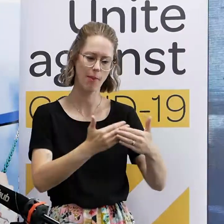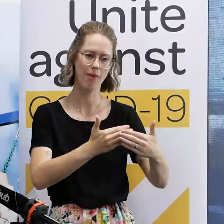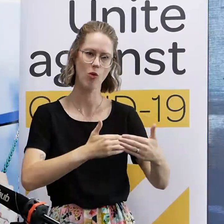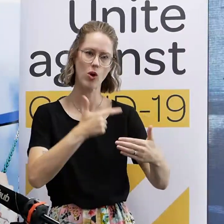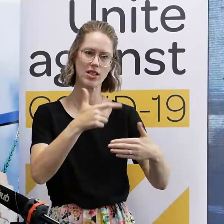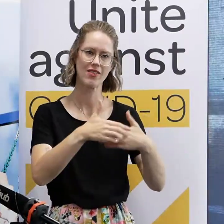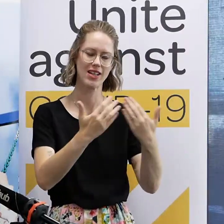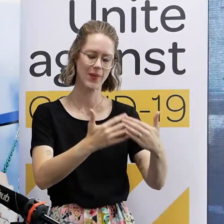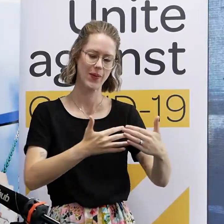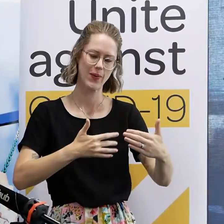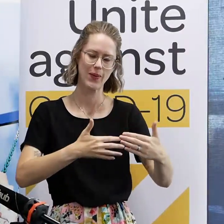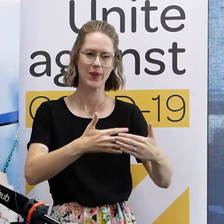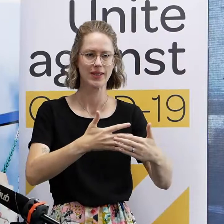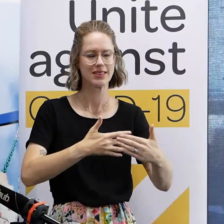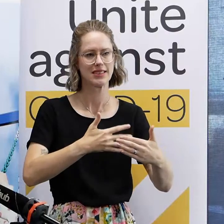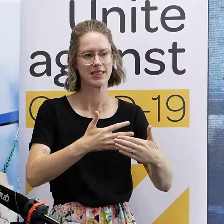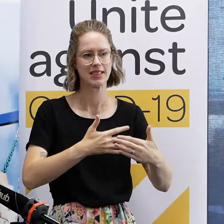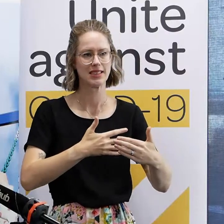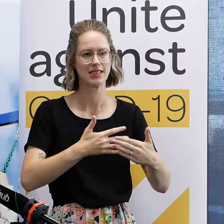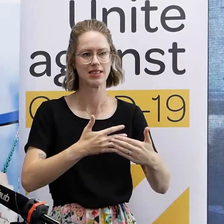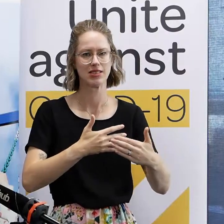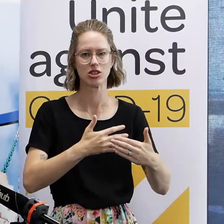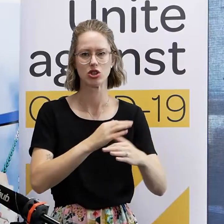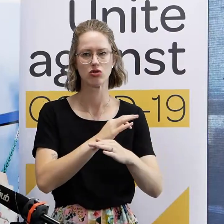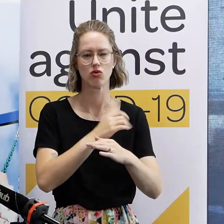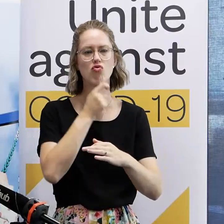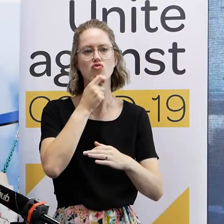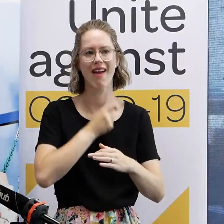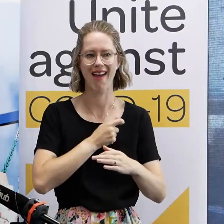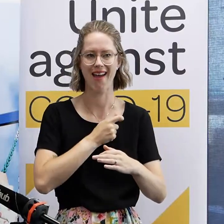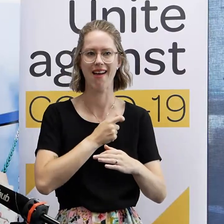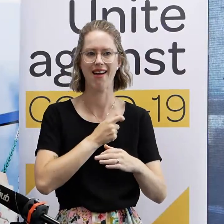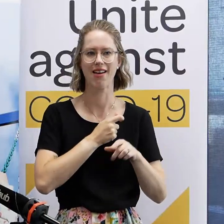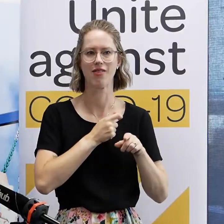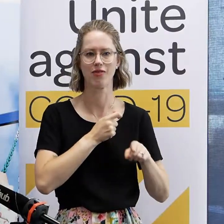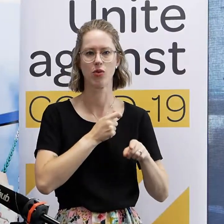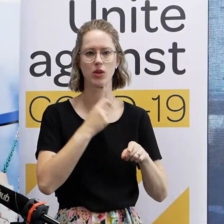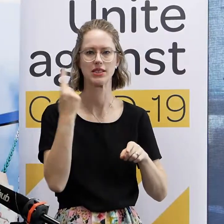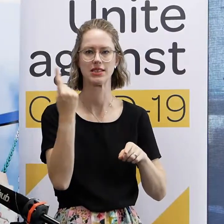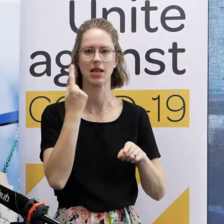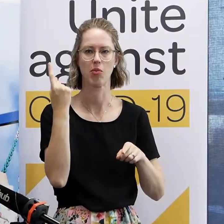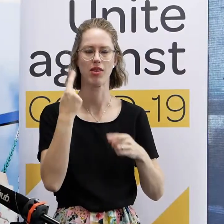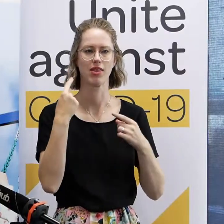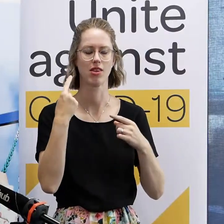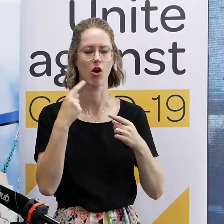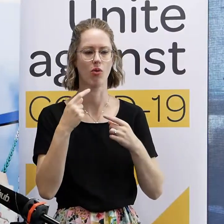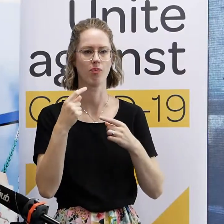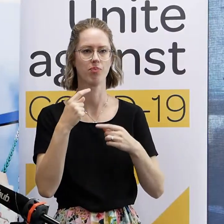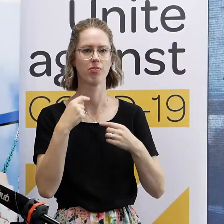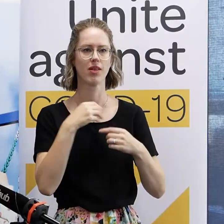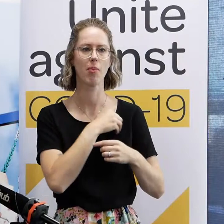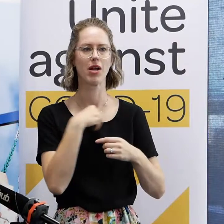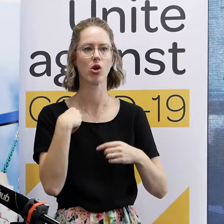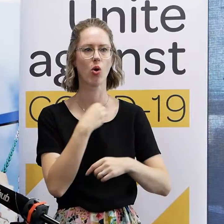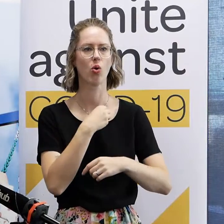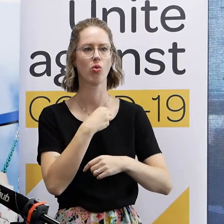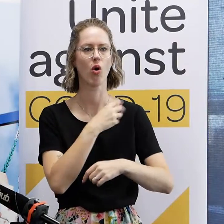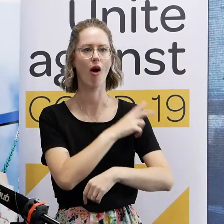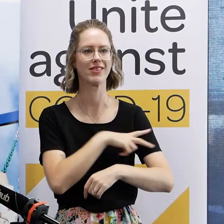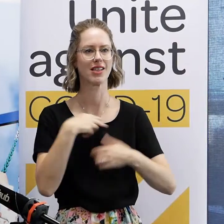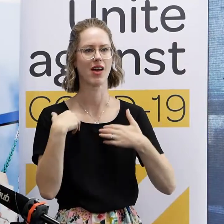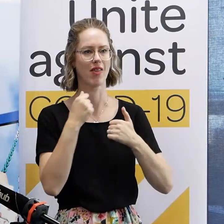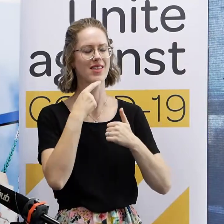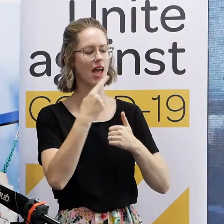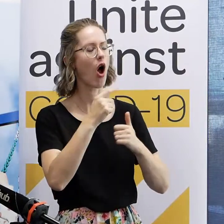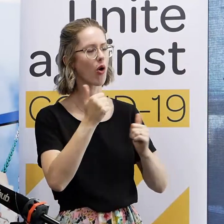days, it's very unusual, or not at all, that I've seen a medical officer of health recommend an exemption to then enter